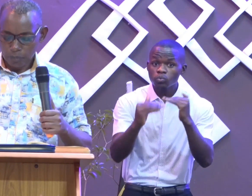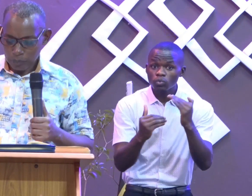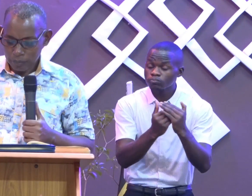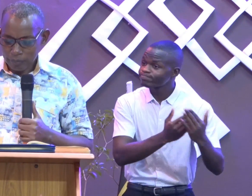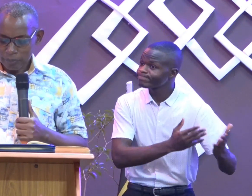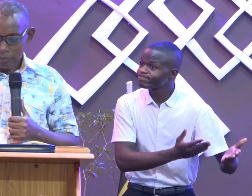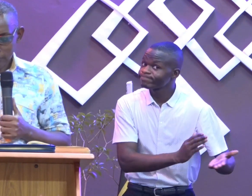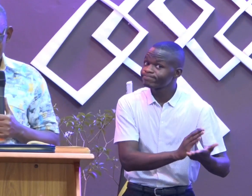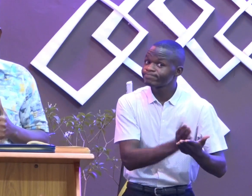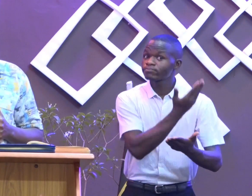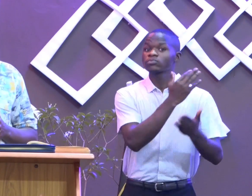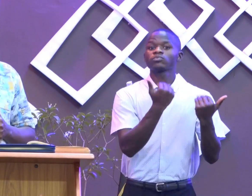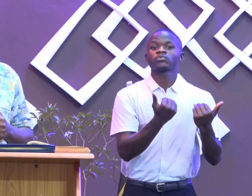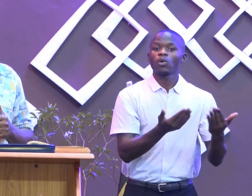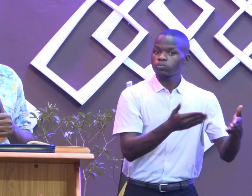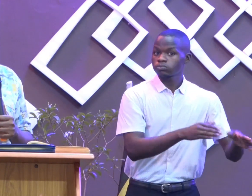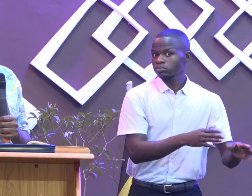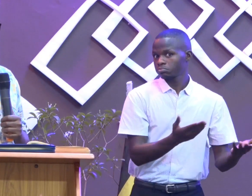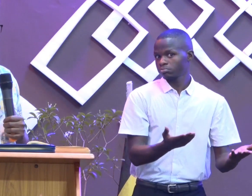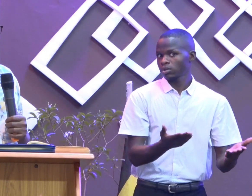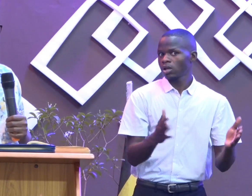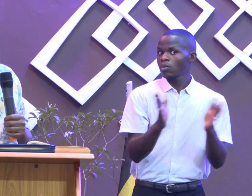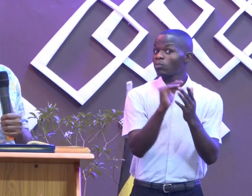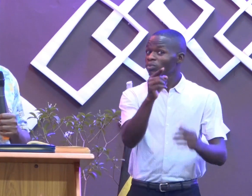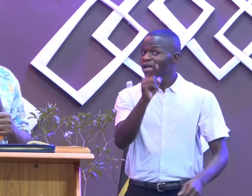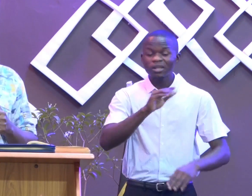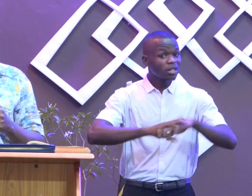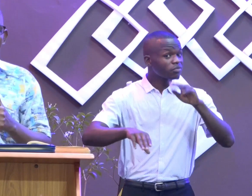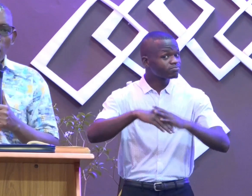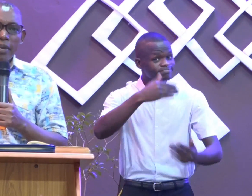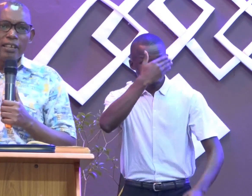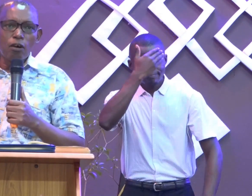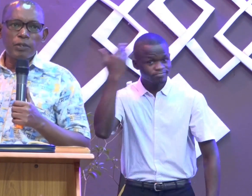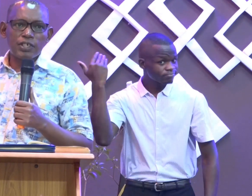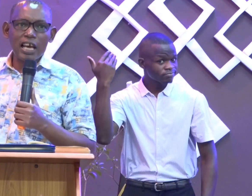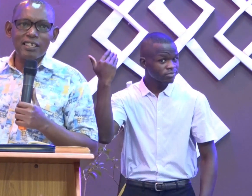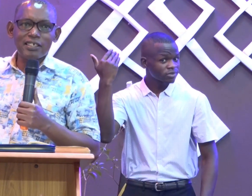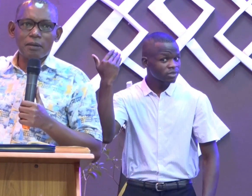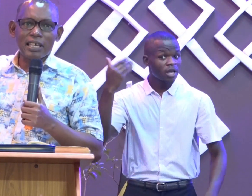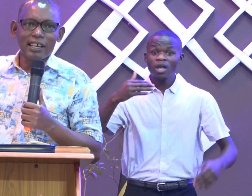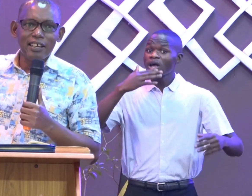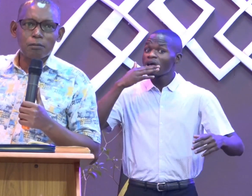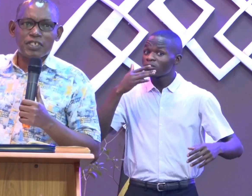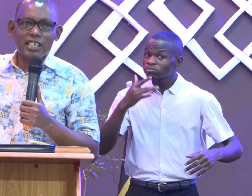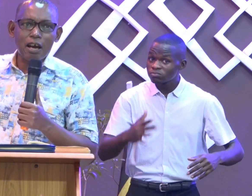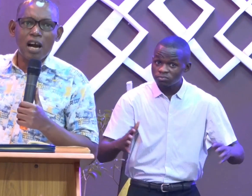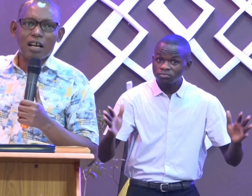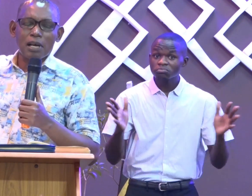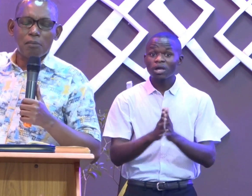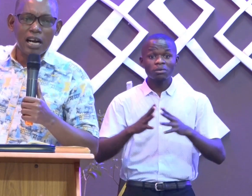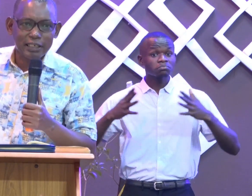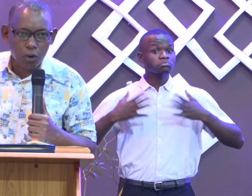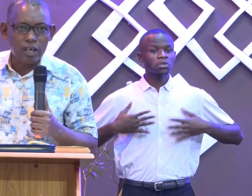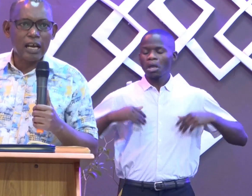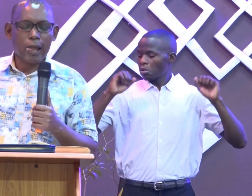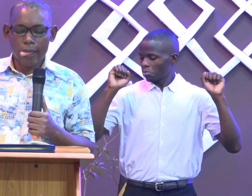Because it seems God is taking his righteous. Don't forget. Omubiri n'omusaayi tebigenda kusikira